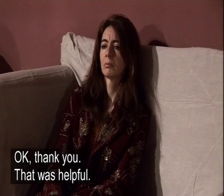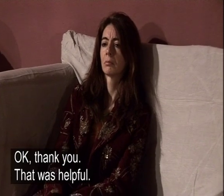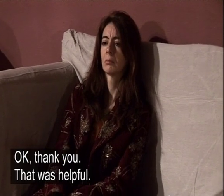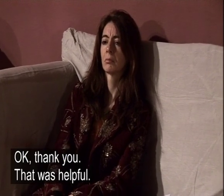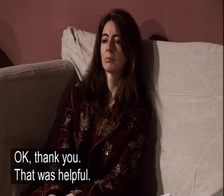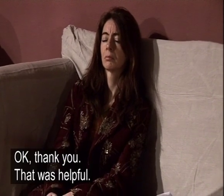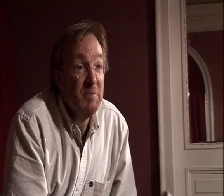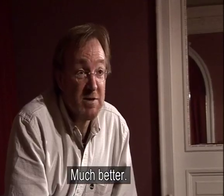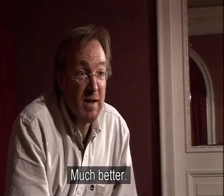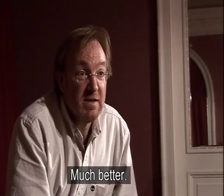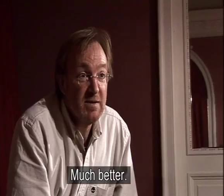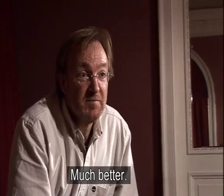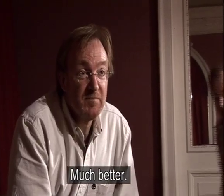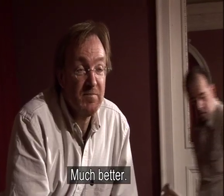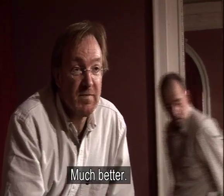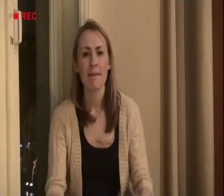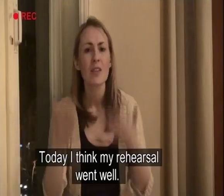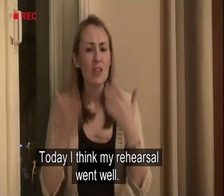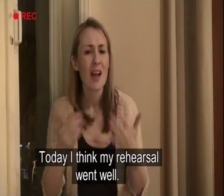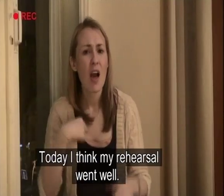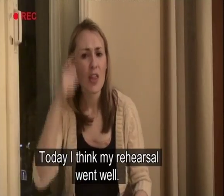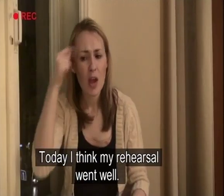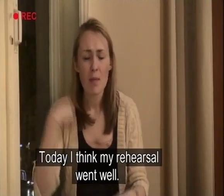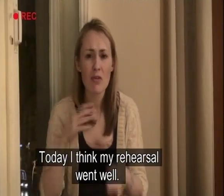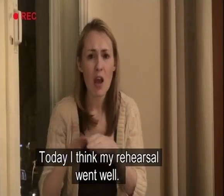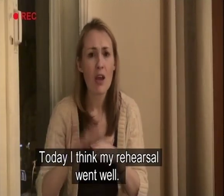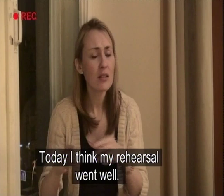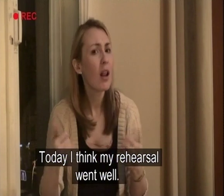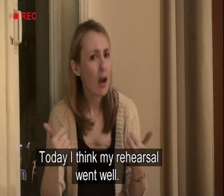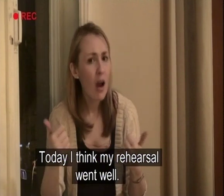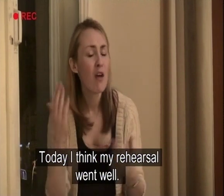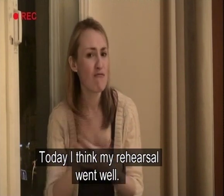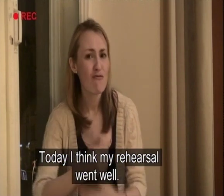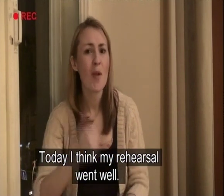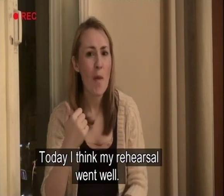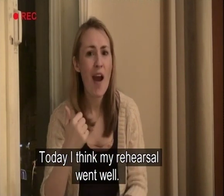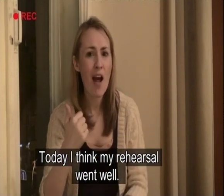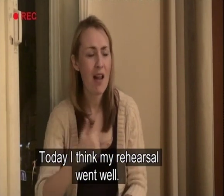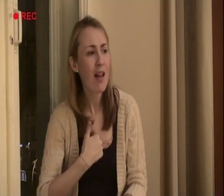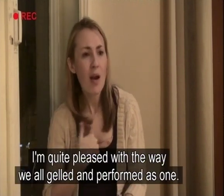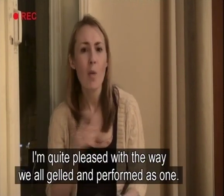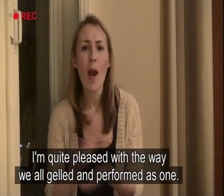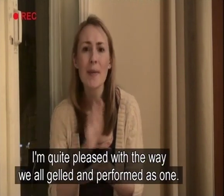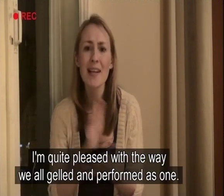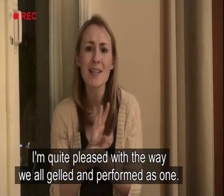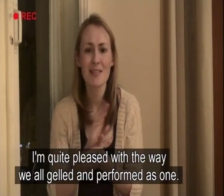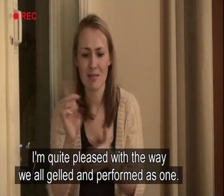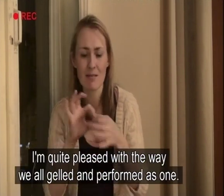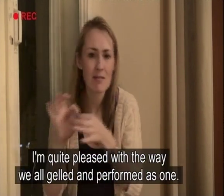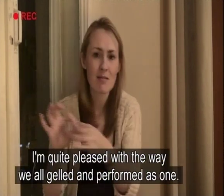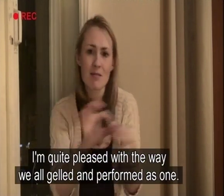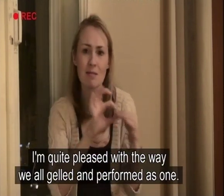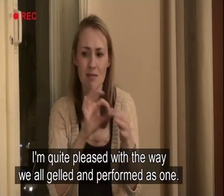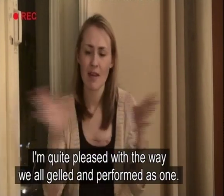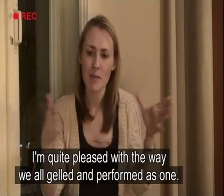Okay, thank you, that was helpful. Much better. Today, I think my rehearsal went well. I'm quite pleased with the way we